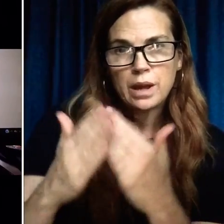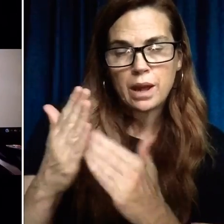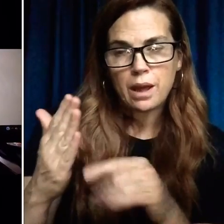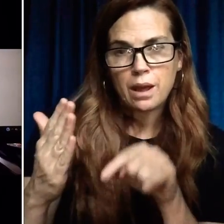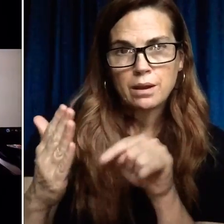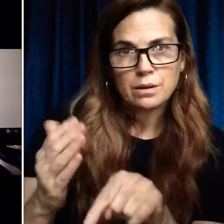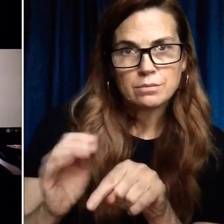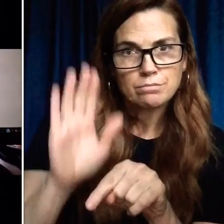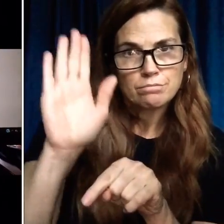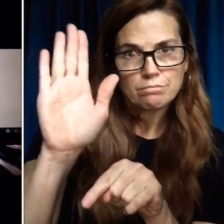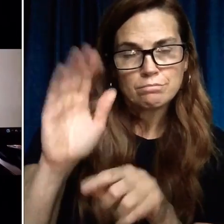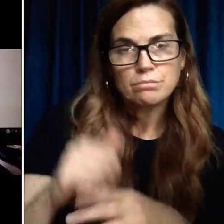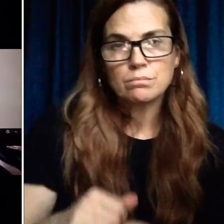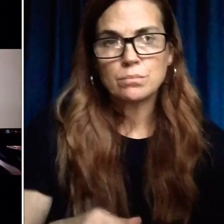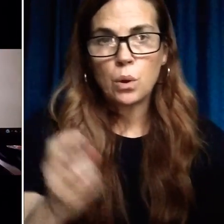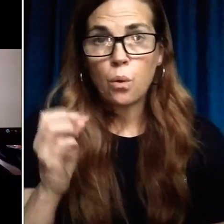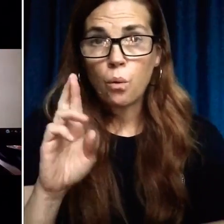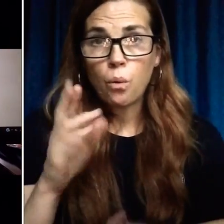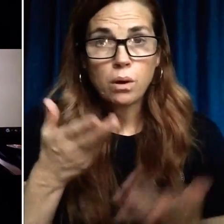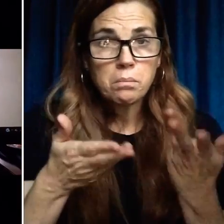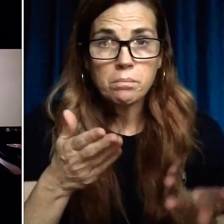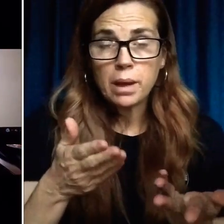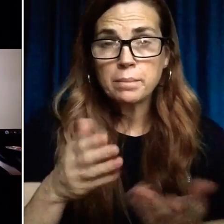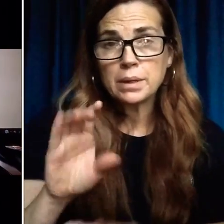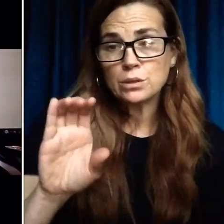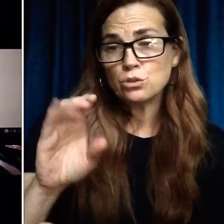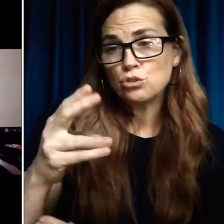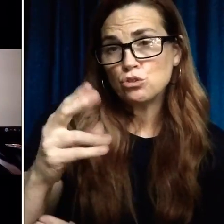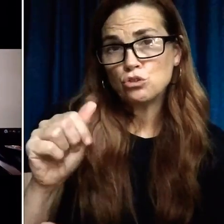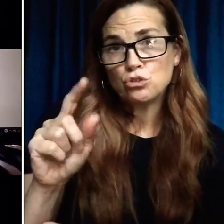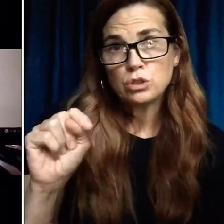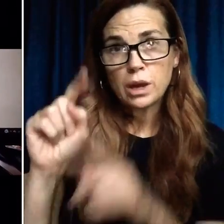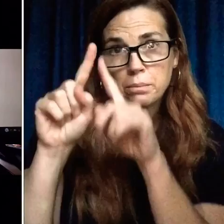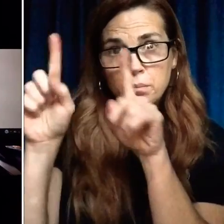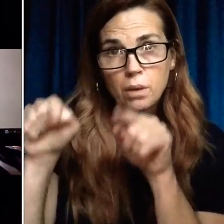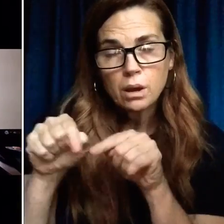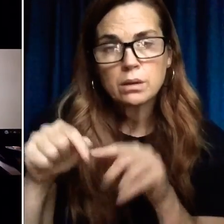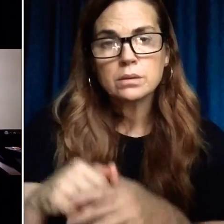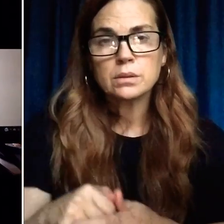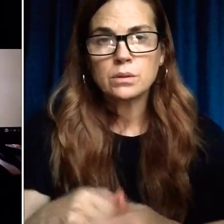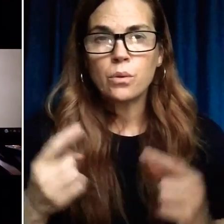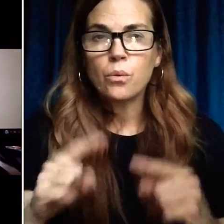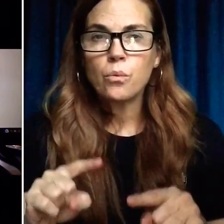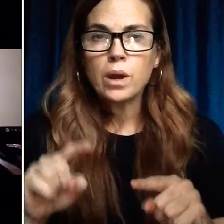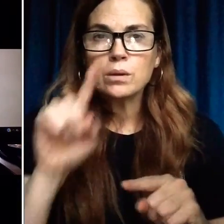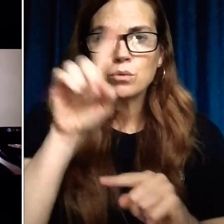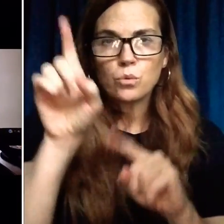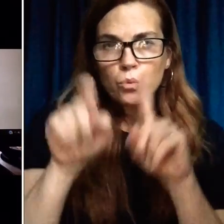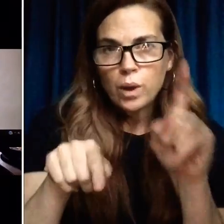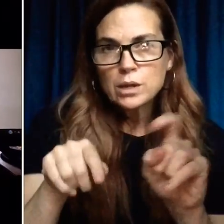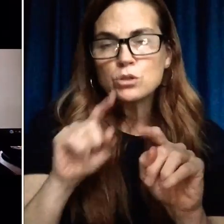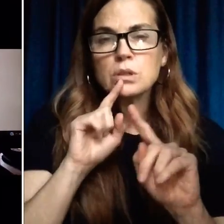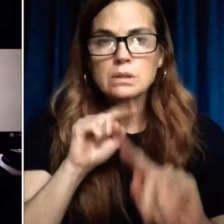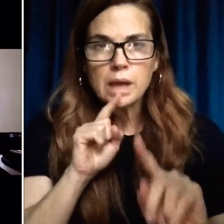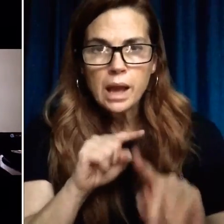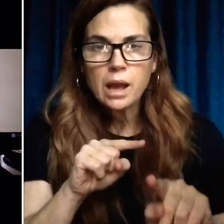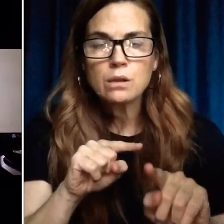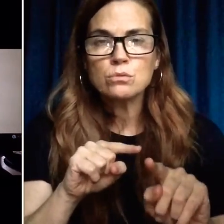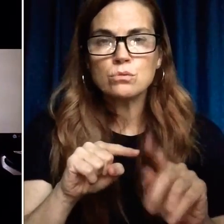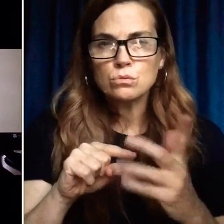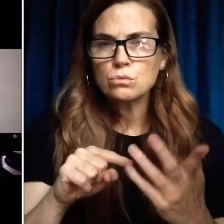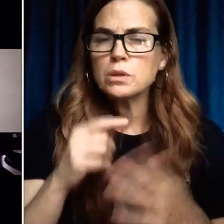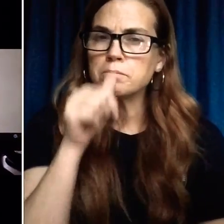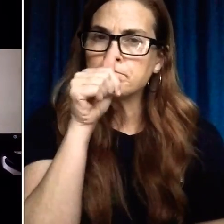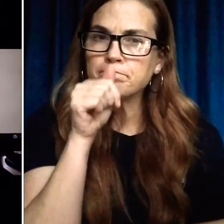in the platform, or you may have to type into a chat box. Be patient during the question and answer part of